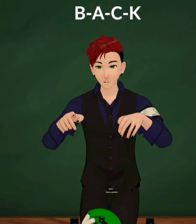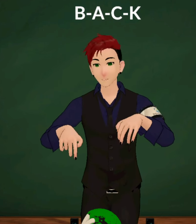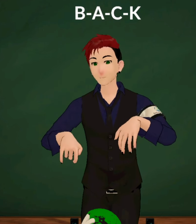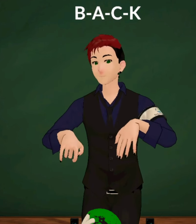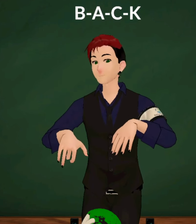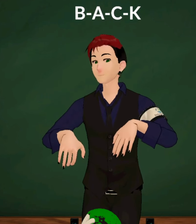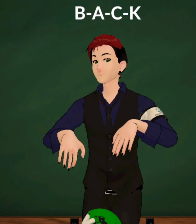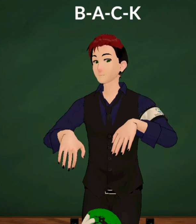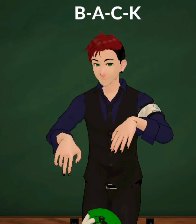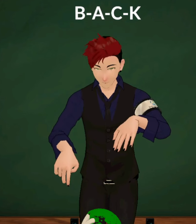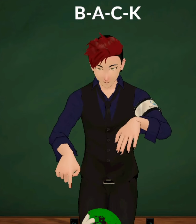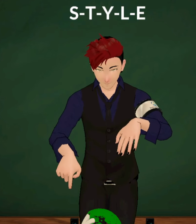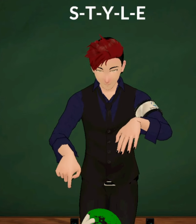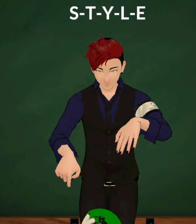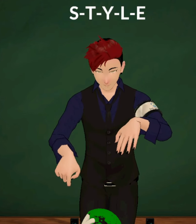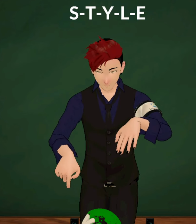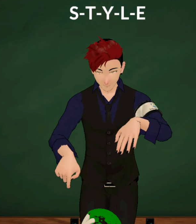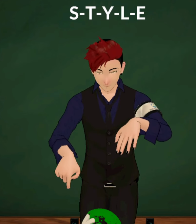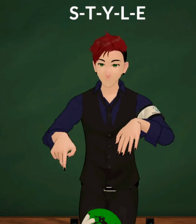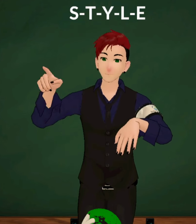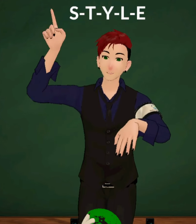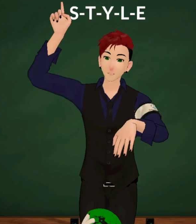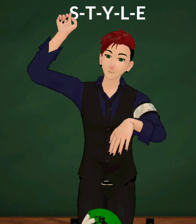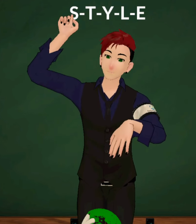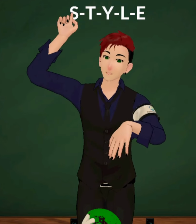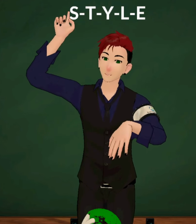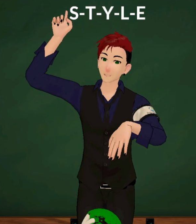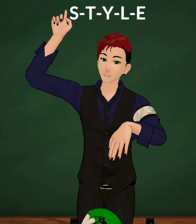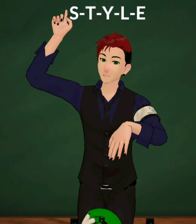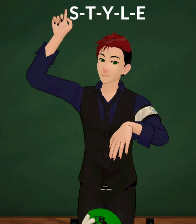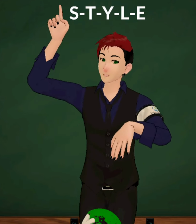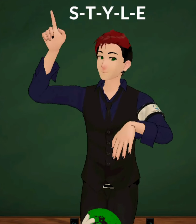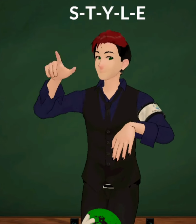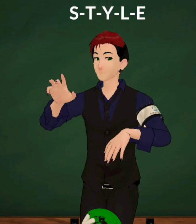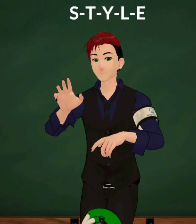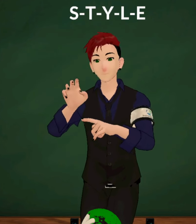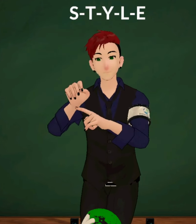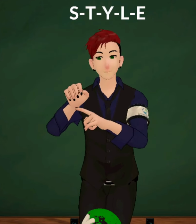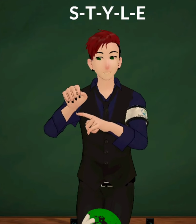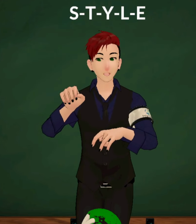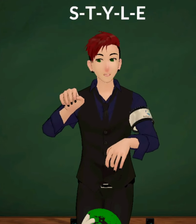word. Hold on. There we go. I just skipped to it real quick. Style.